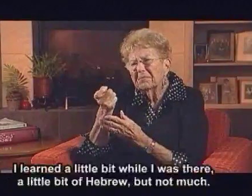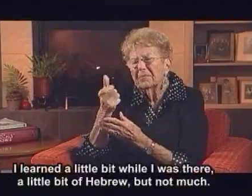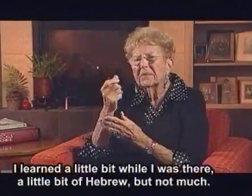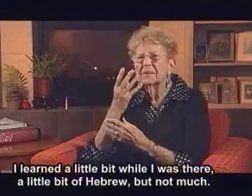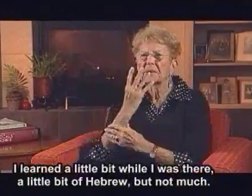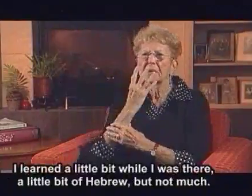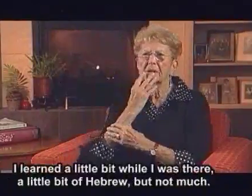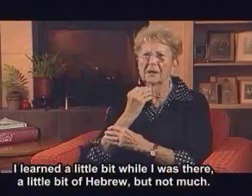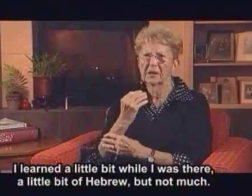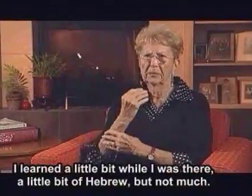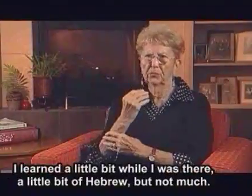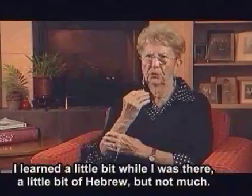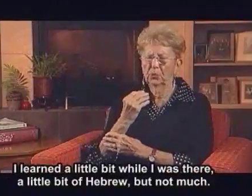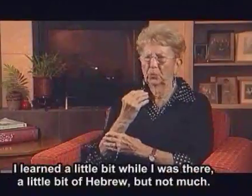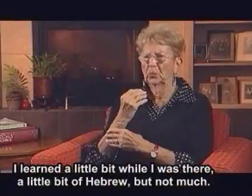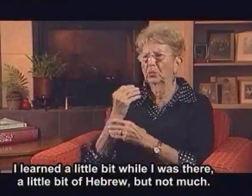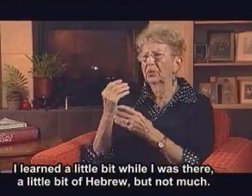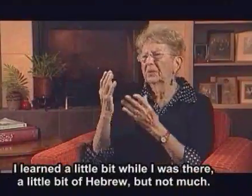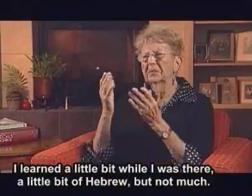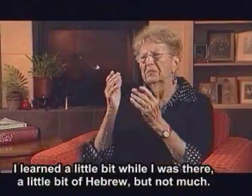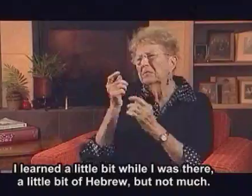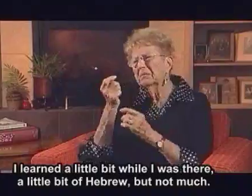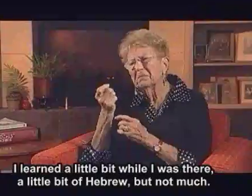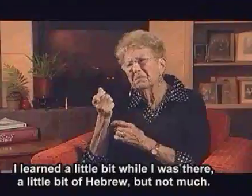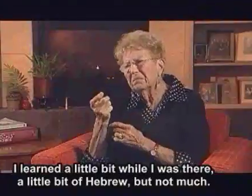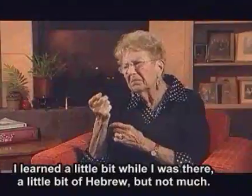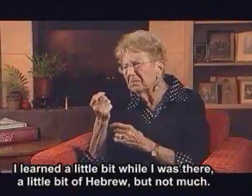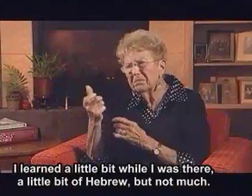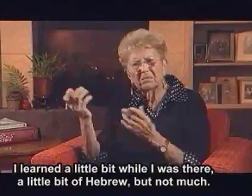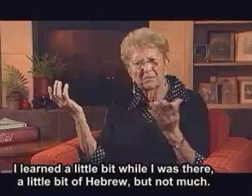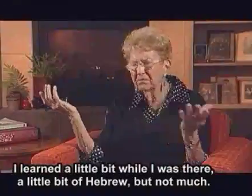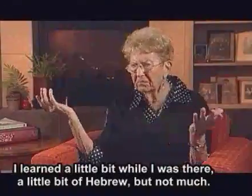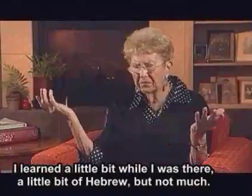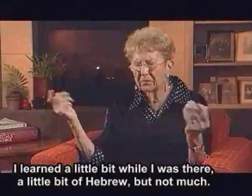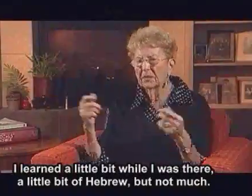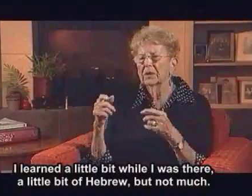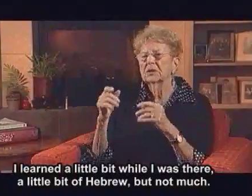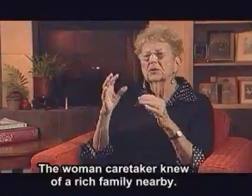I learned a little bit while I was there, a little bit of Hebrew, but not much.